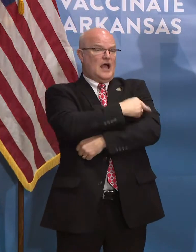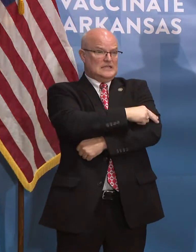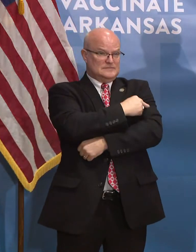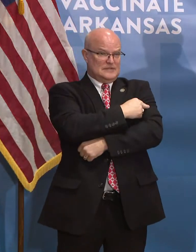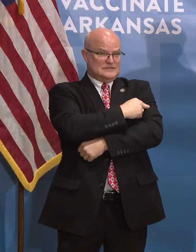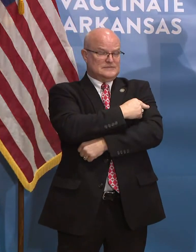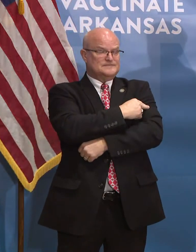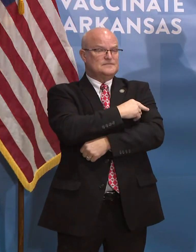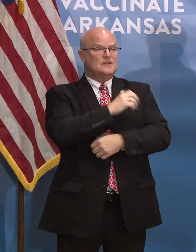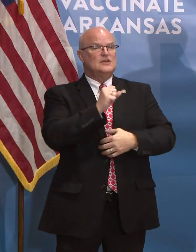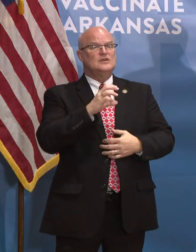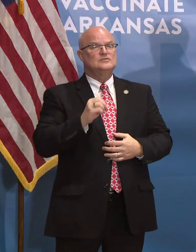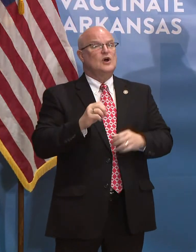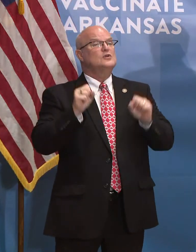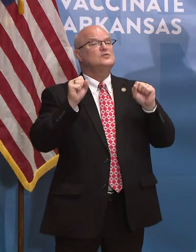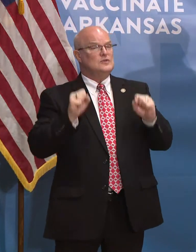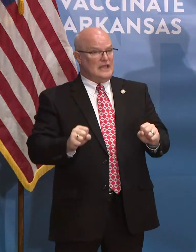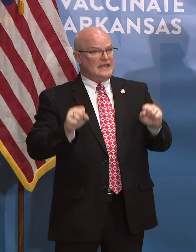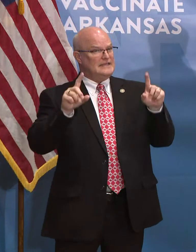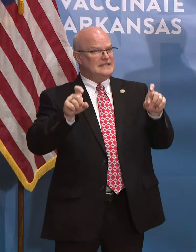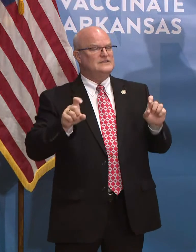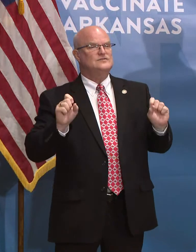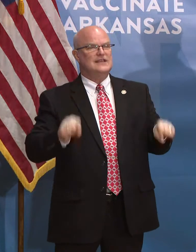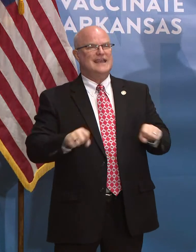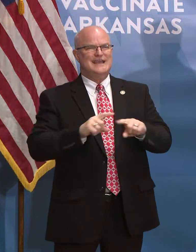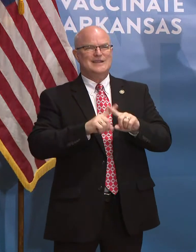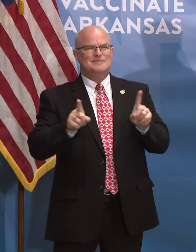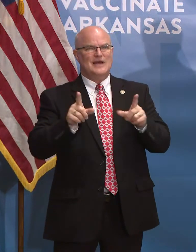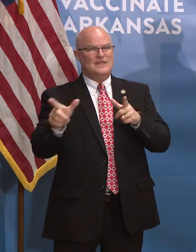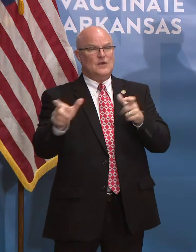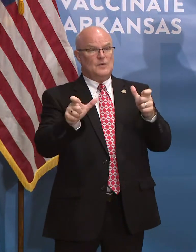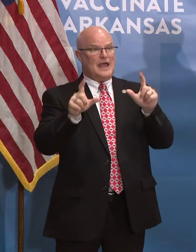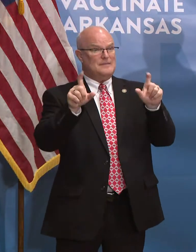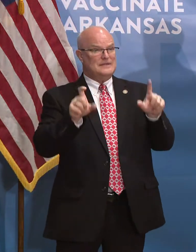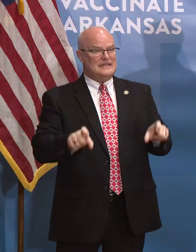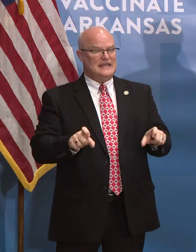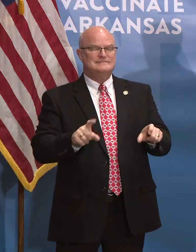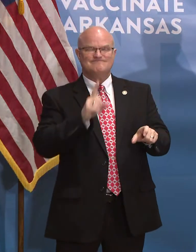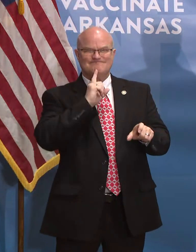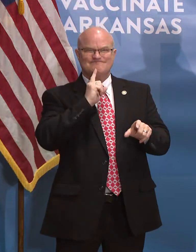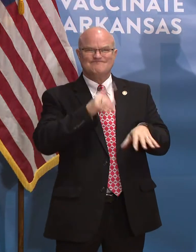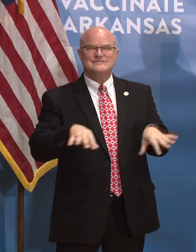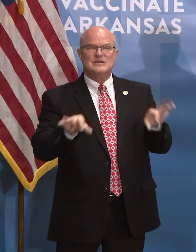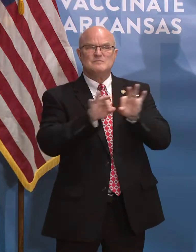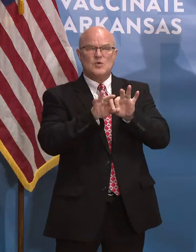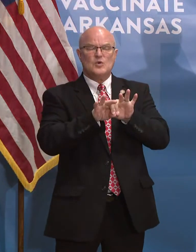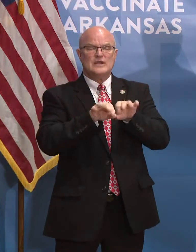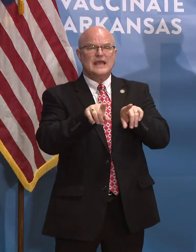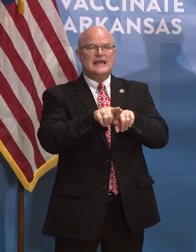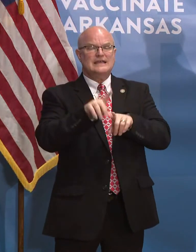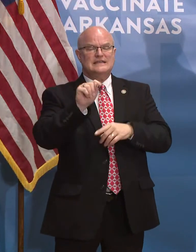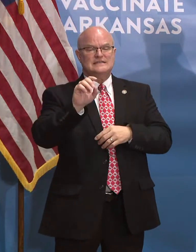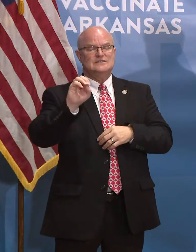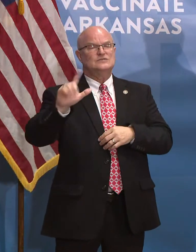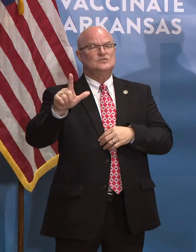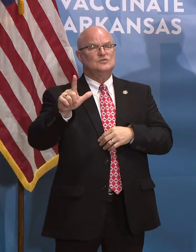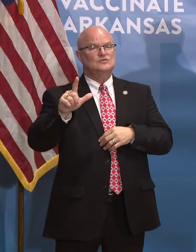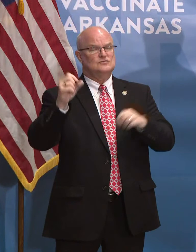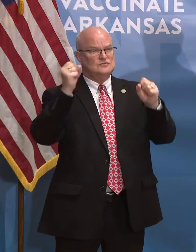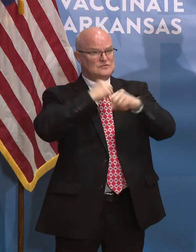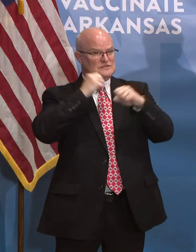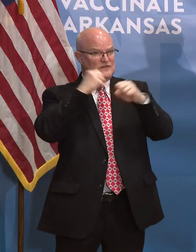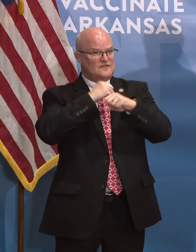hospitals. So you can get tested, but the rapid test is important as a tool to